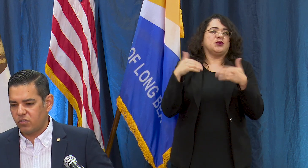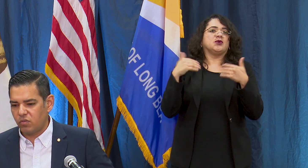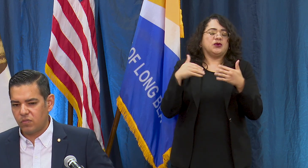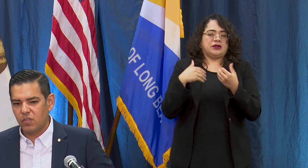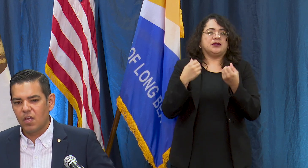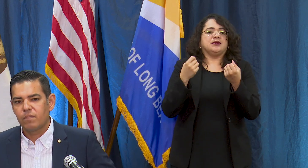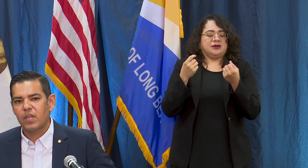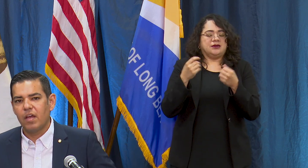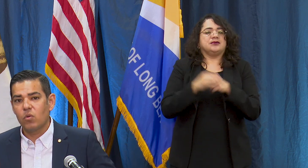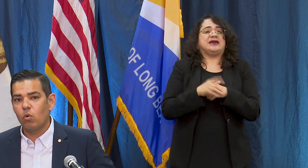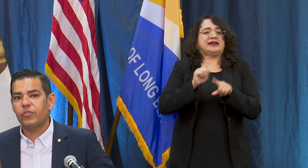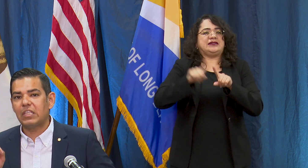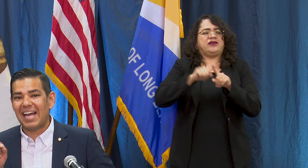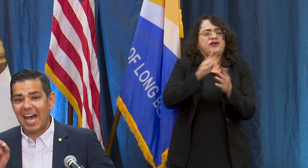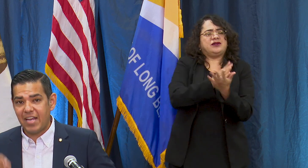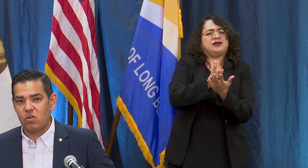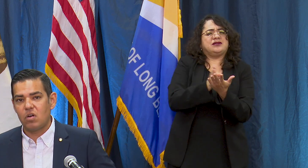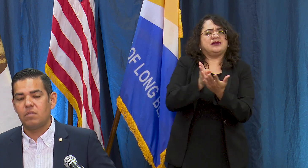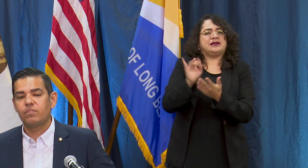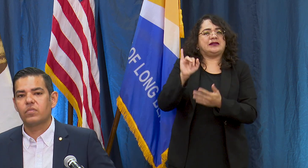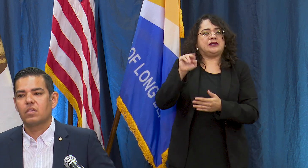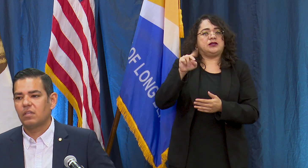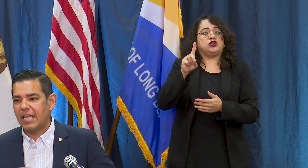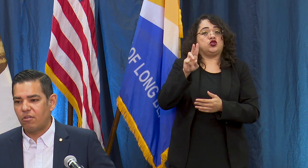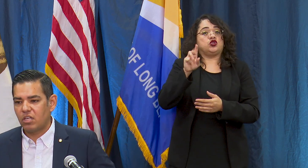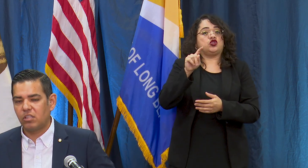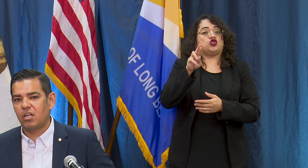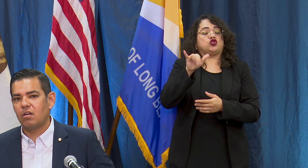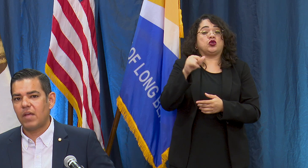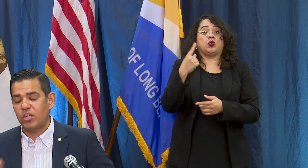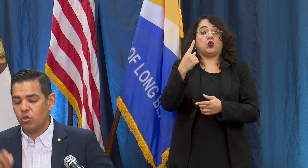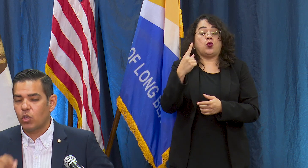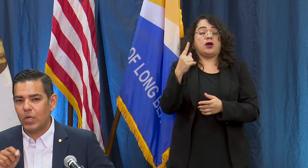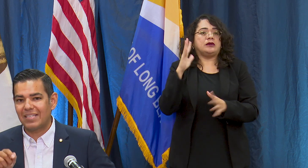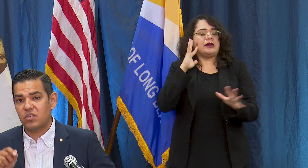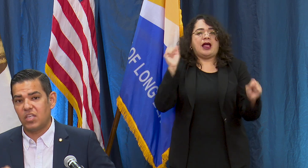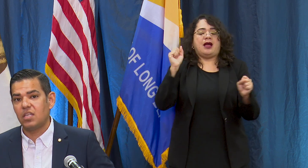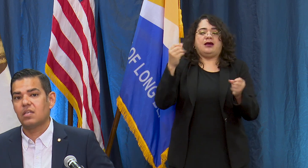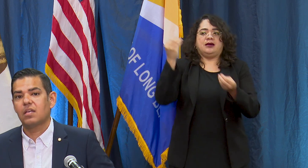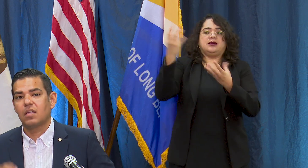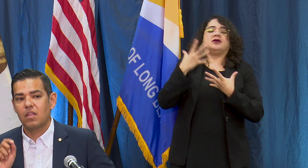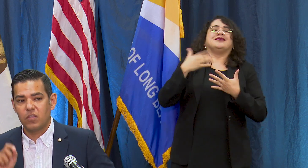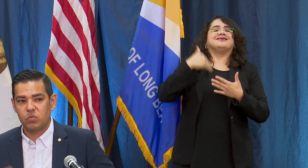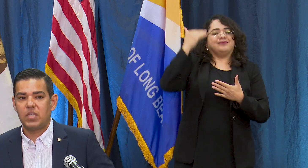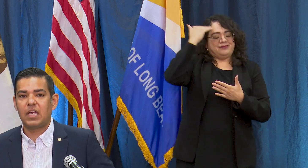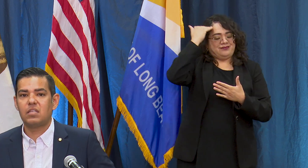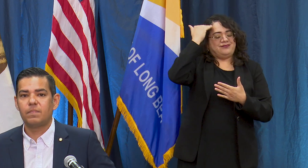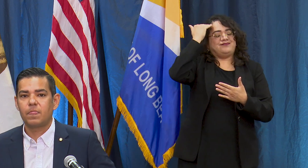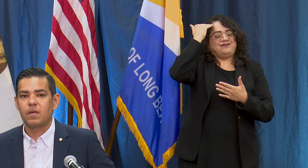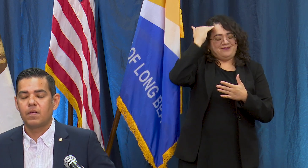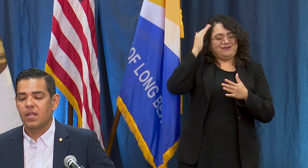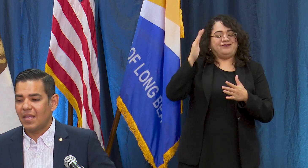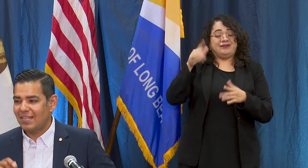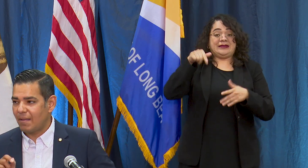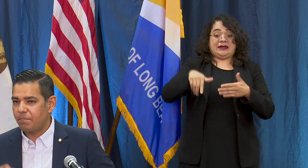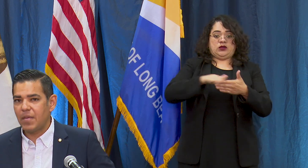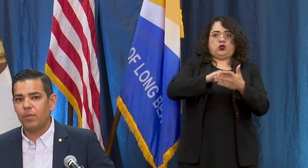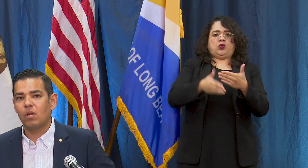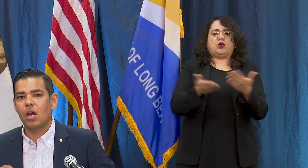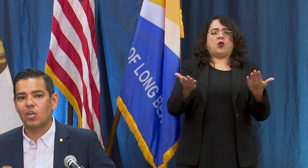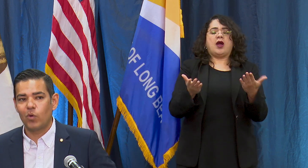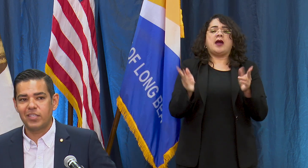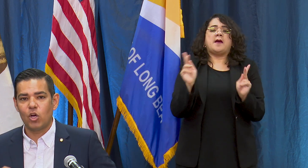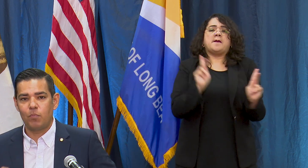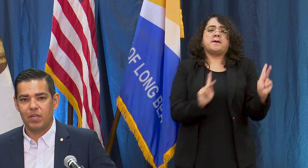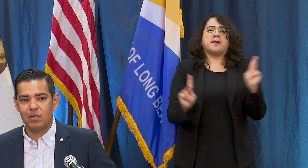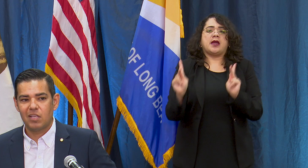on these industries. And the one thing that I heard loud and clear, and you're going to see this weekend, is that